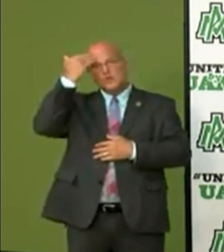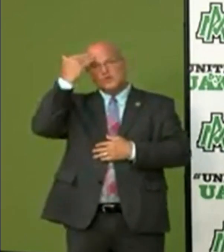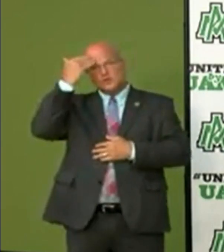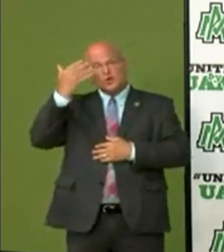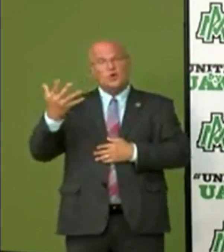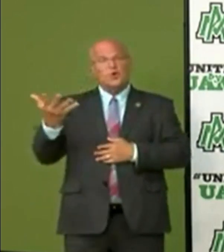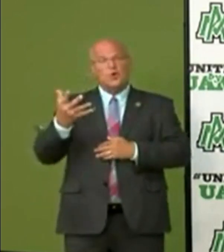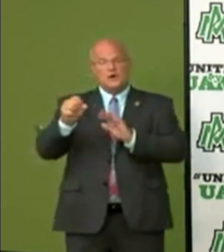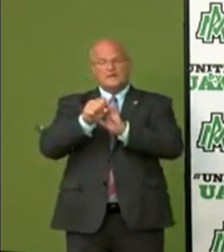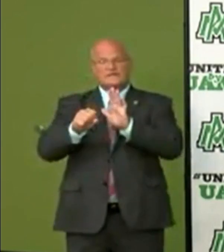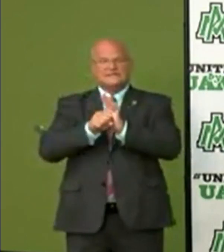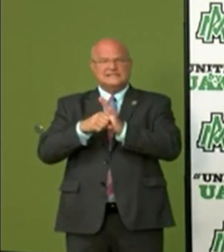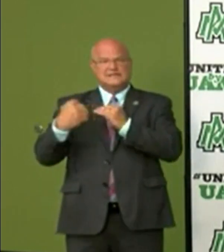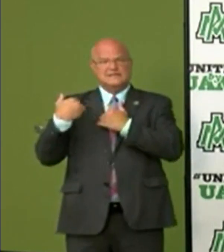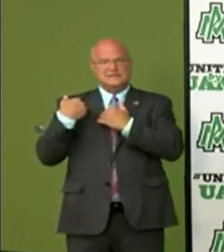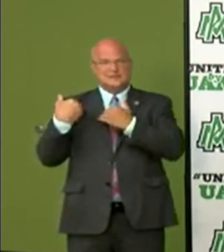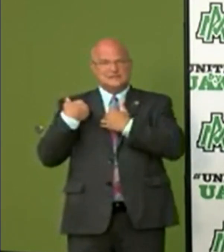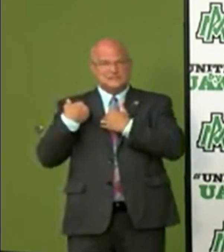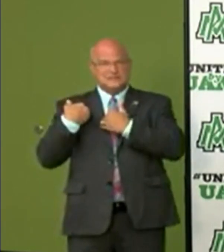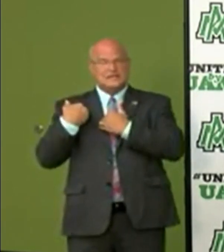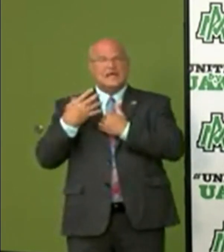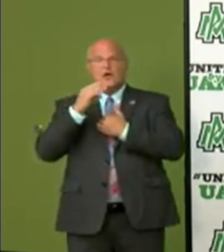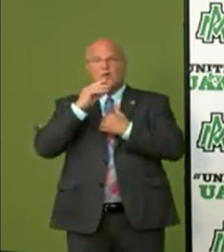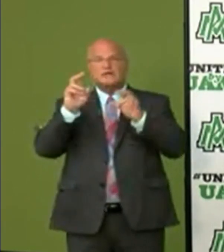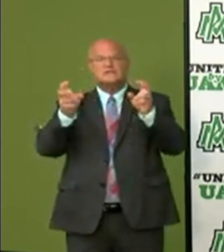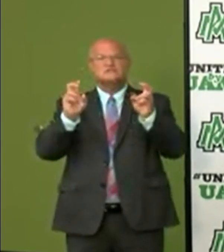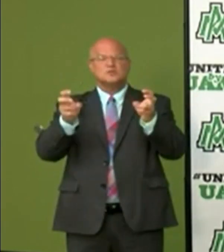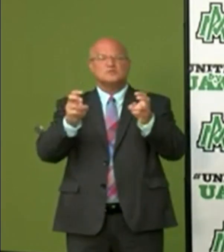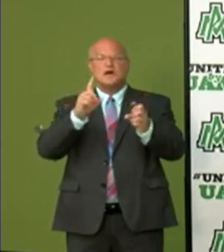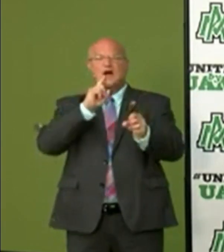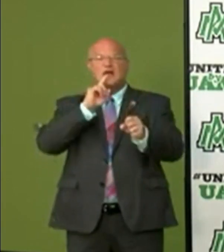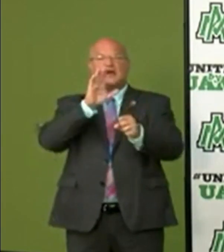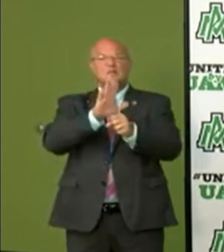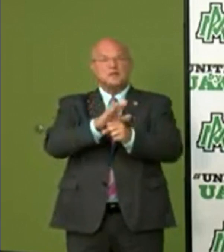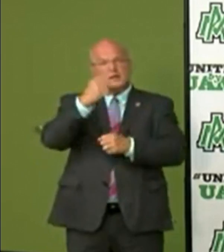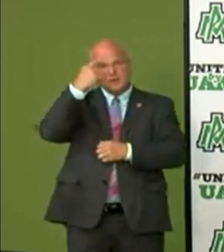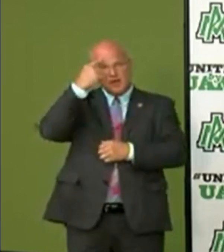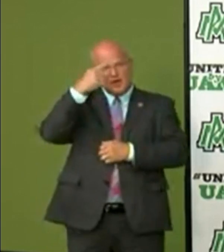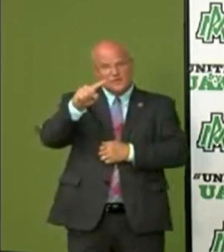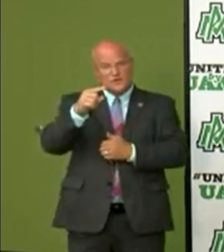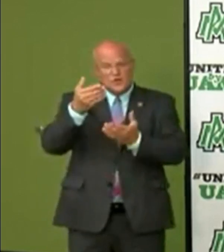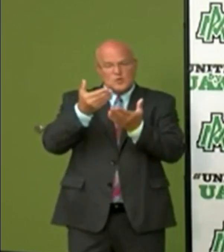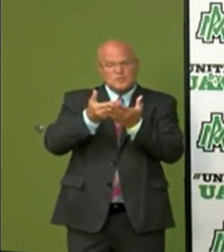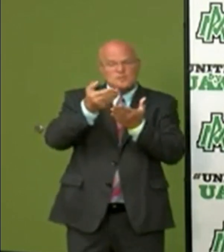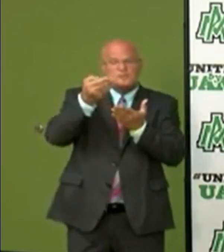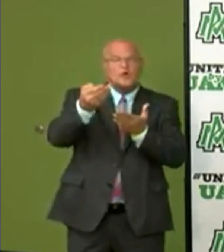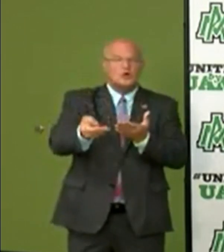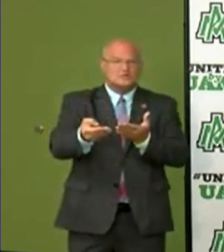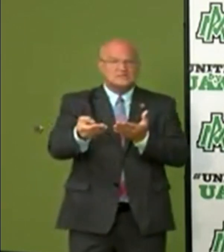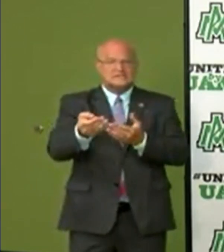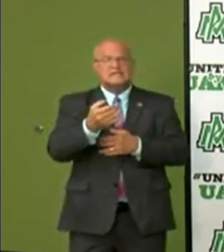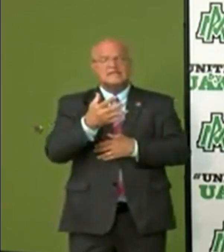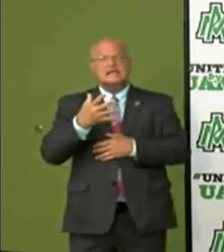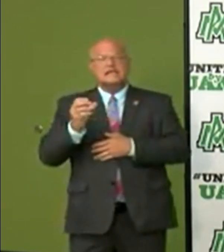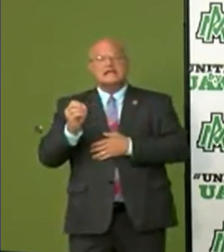what the state's obligation is, and it will be in terms of a commitment for purchasing